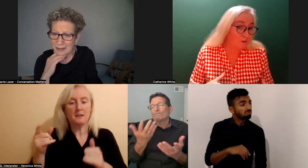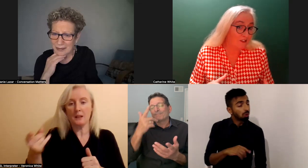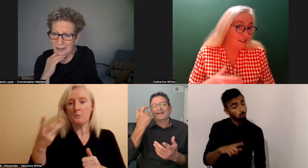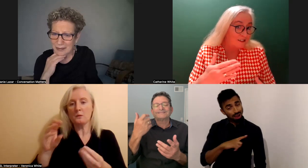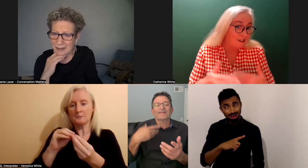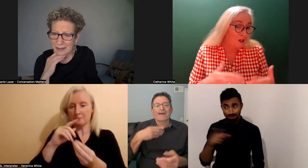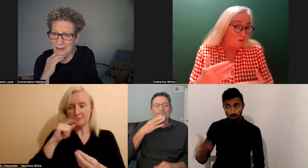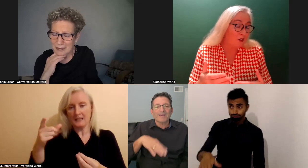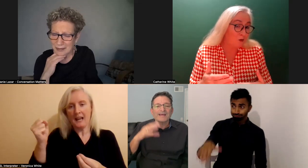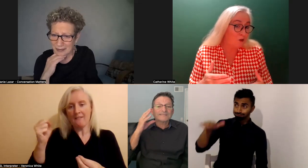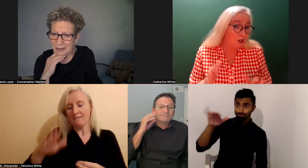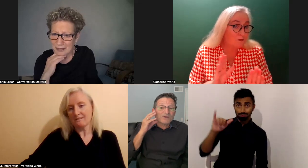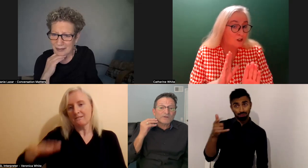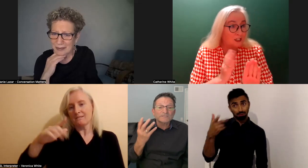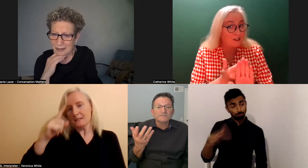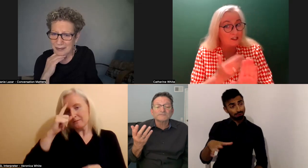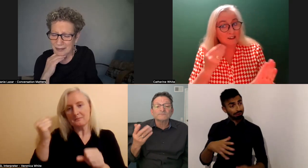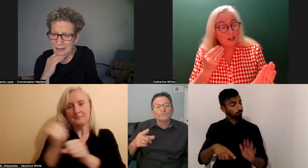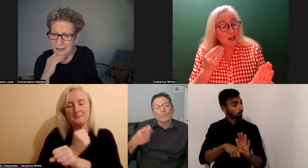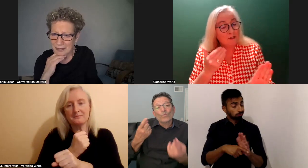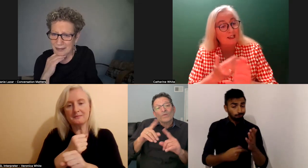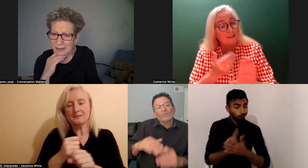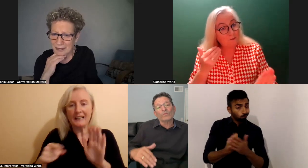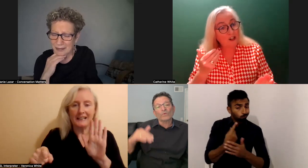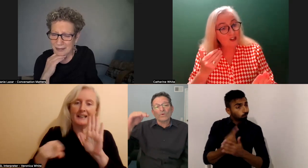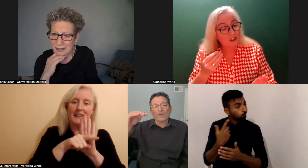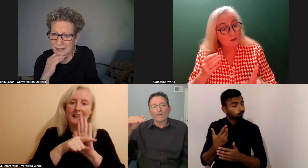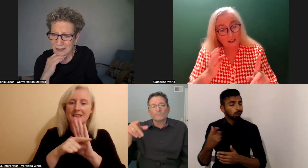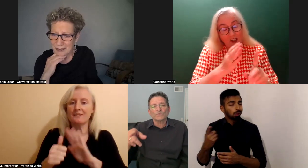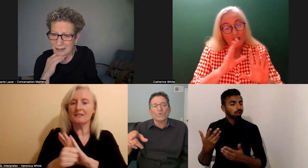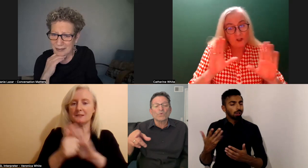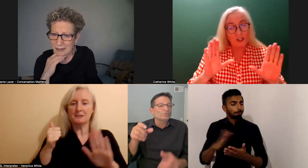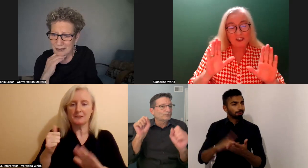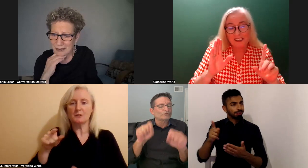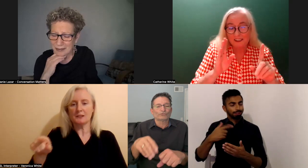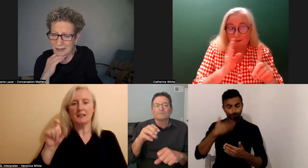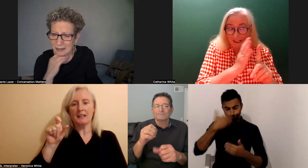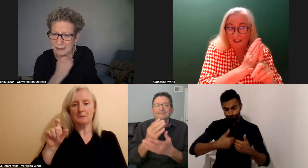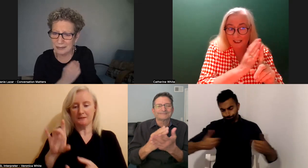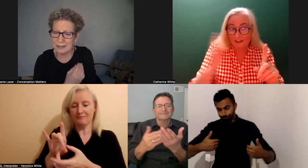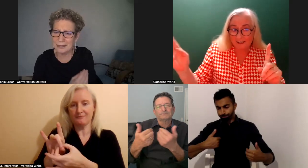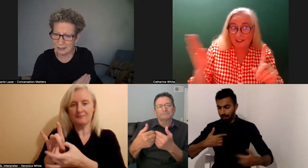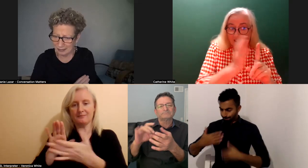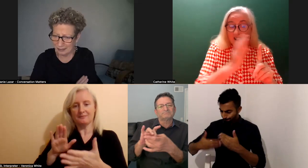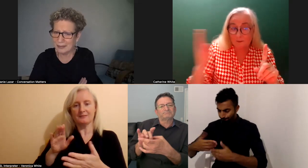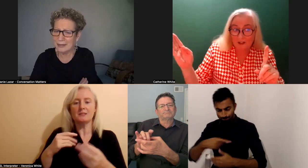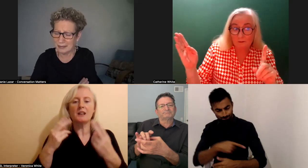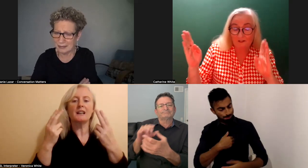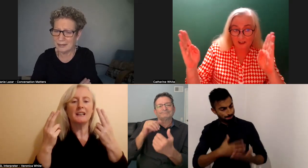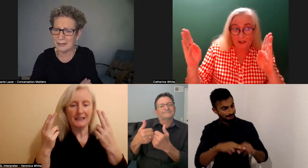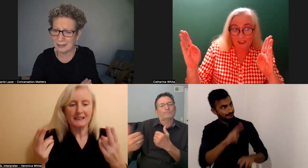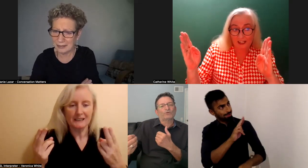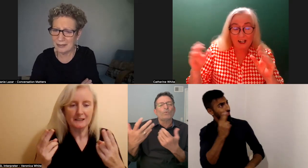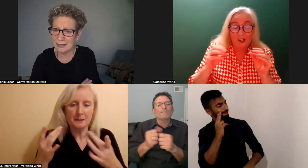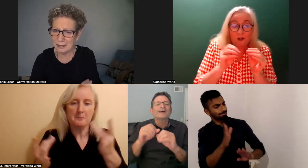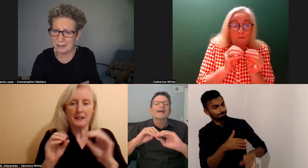would have experienced when they were growing up. So there can be that separation as well. So I just needed to make that clear, is that there is a spectrum of